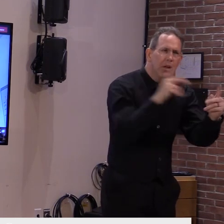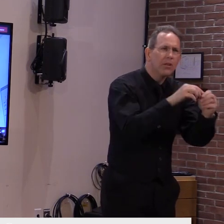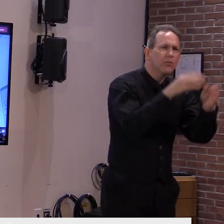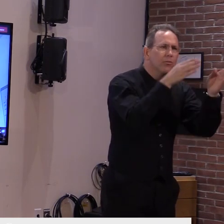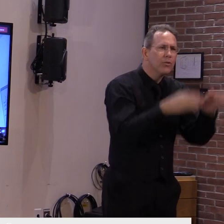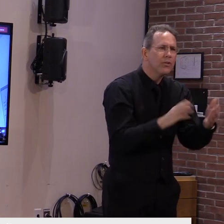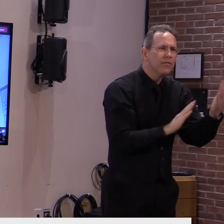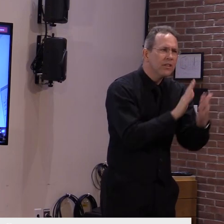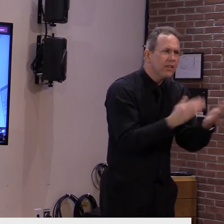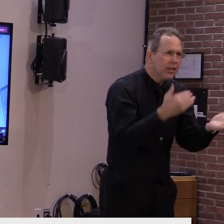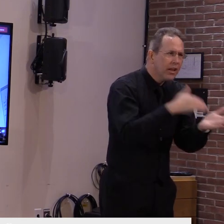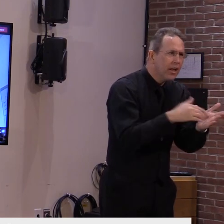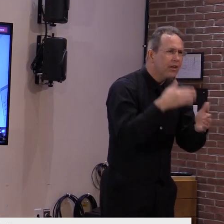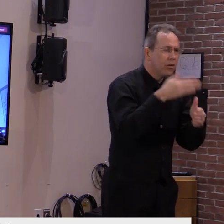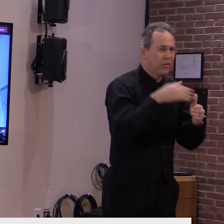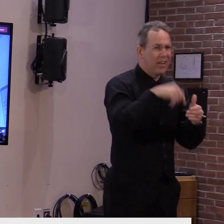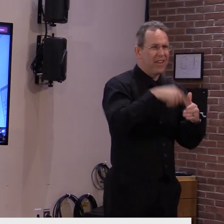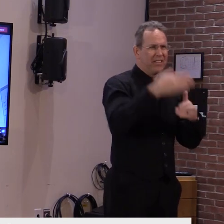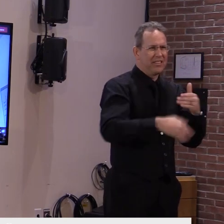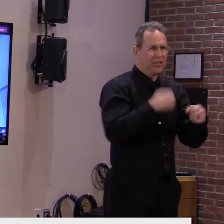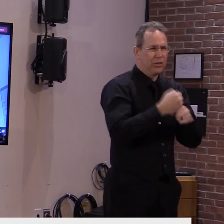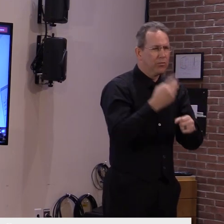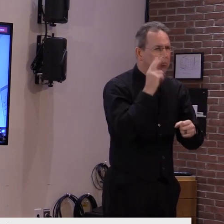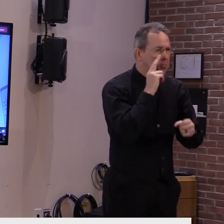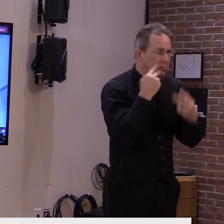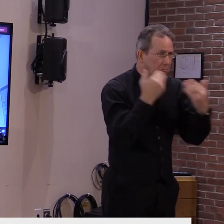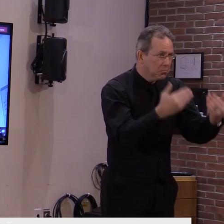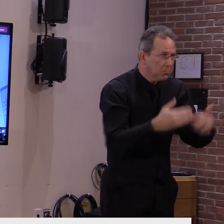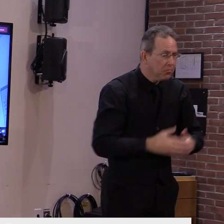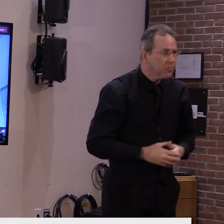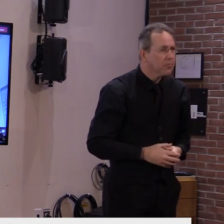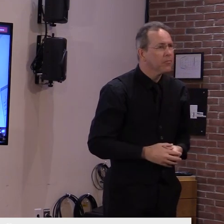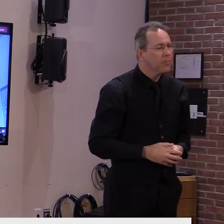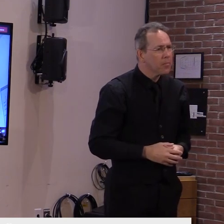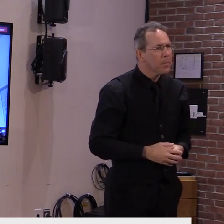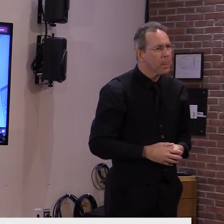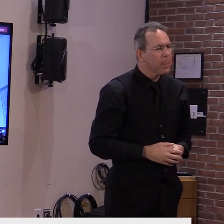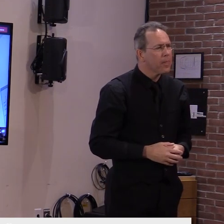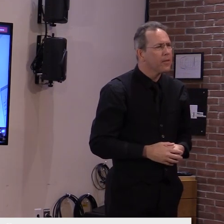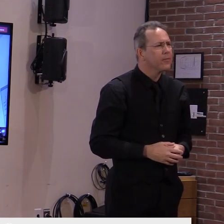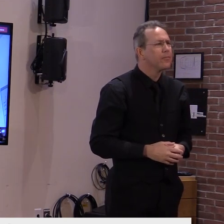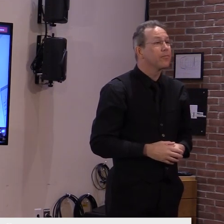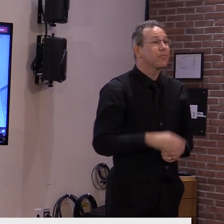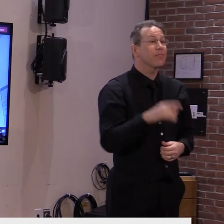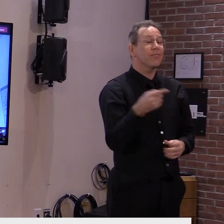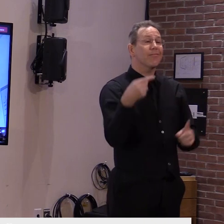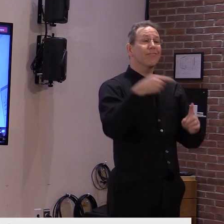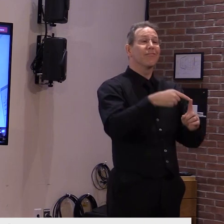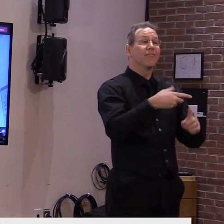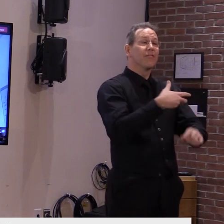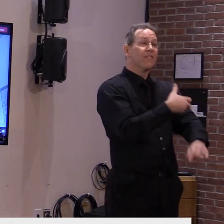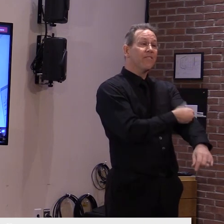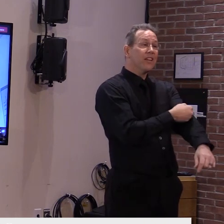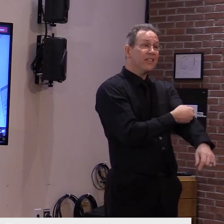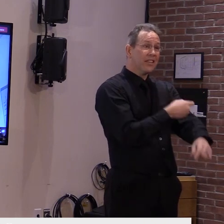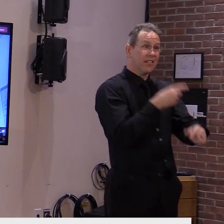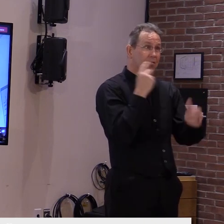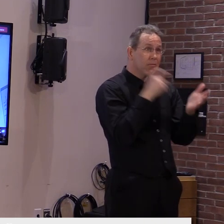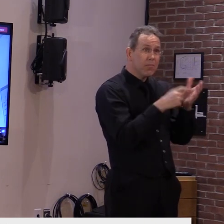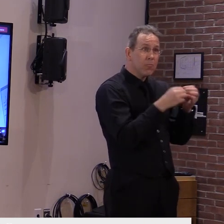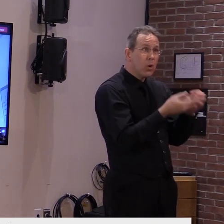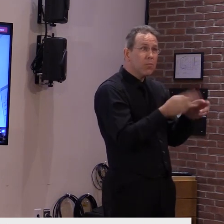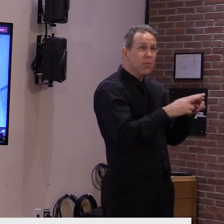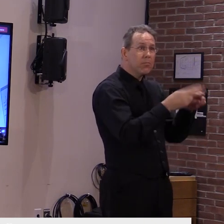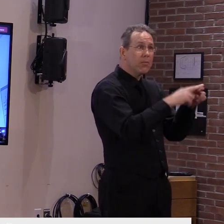way. Conditions for the virus will likely improve quickly in the coming weeks as the pace of vaccination increases. Also,